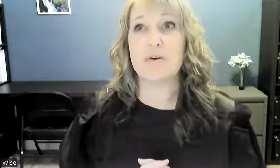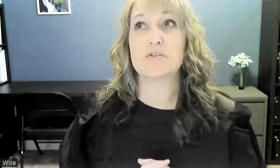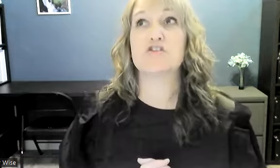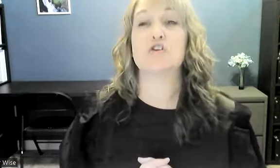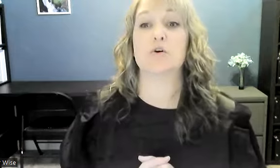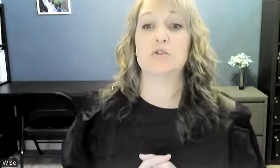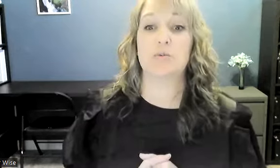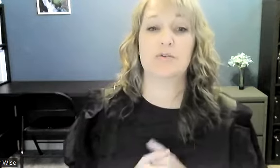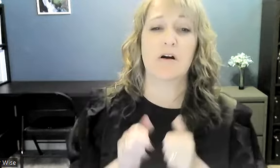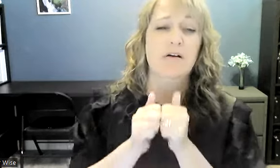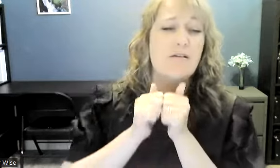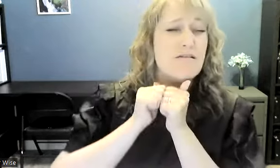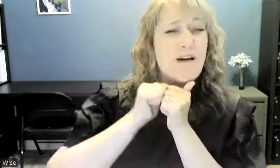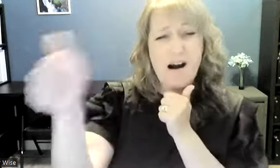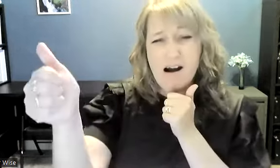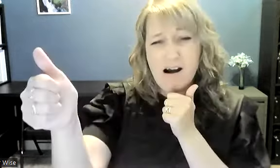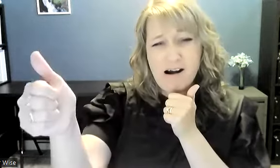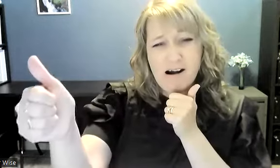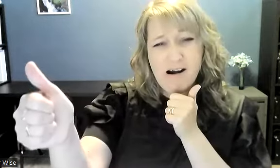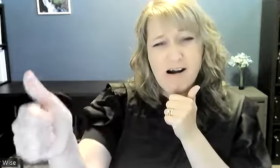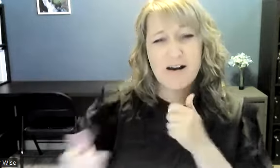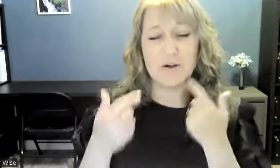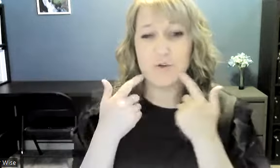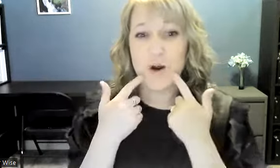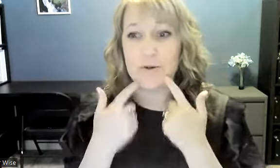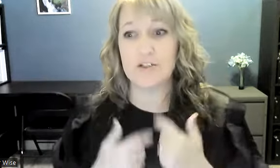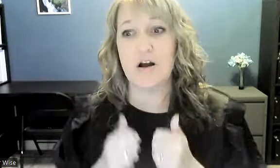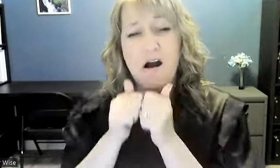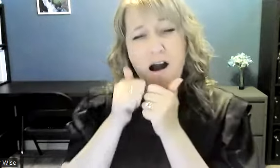I'm so super far, you drop your jaw.